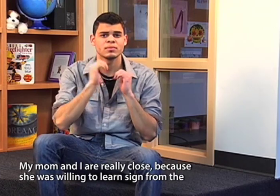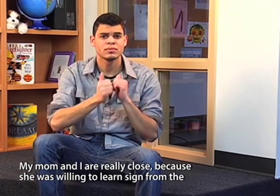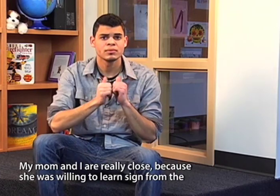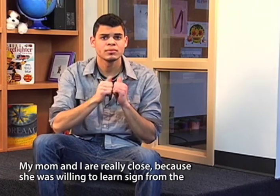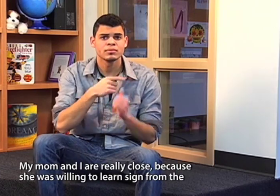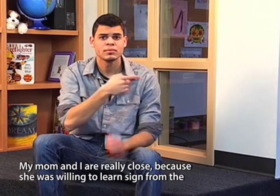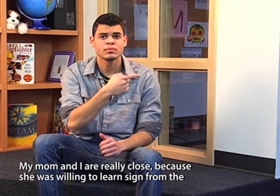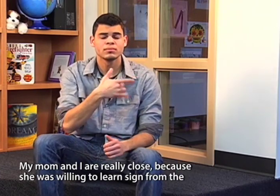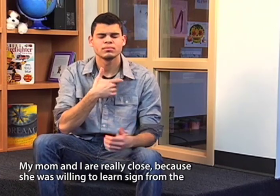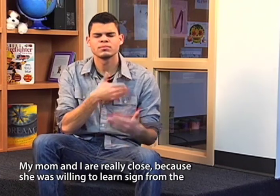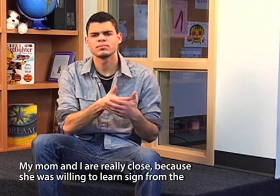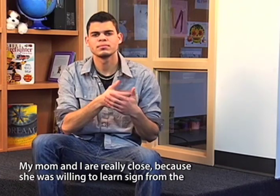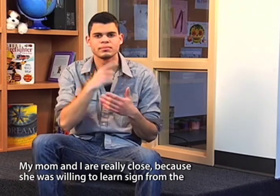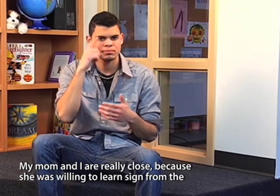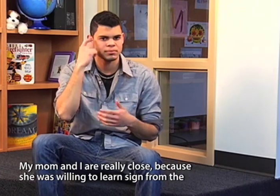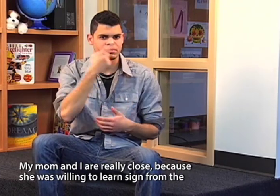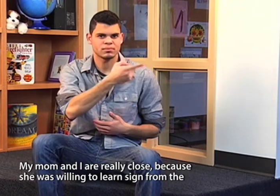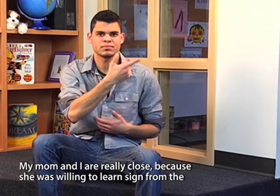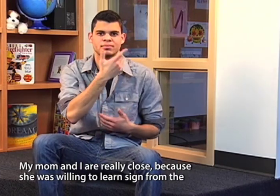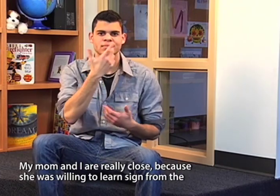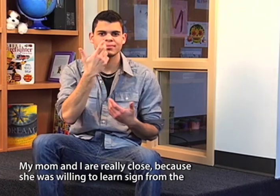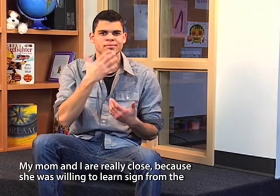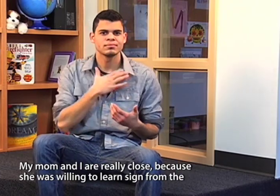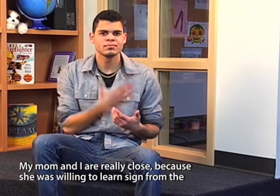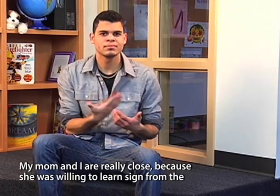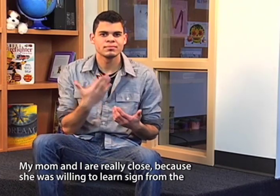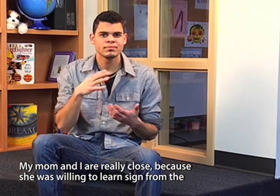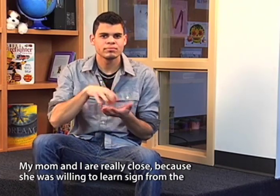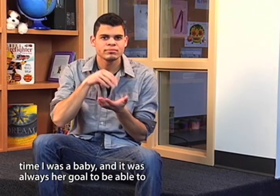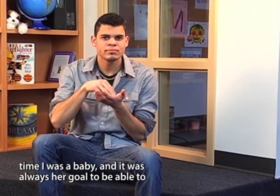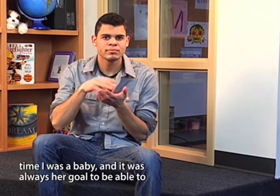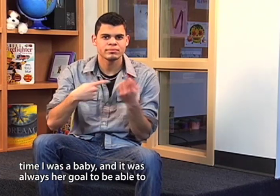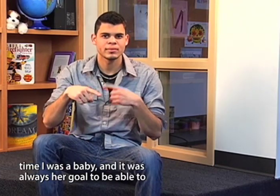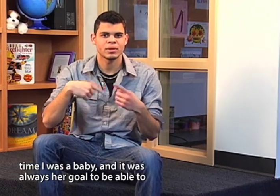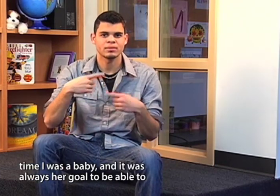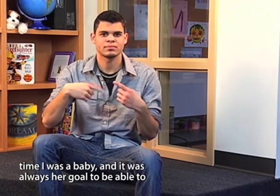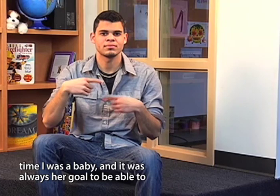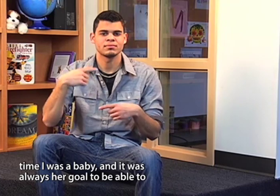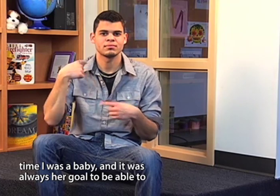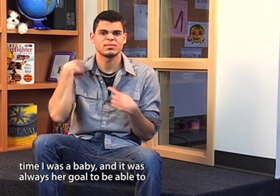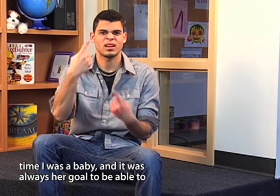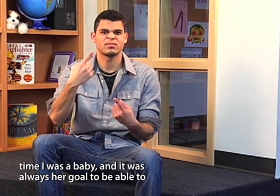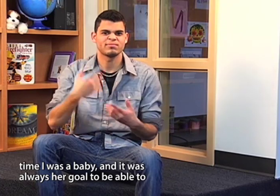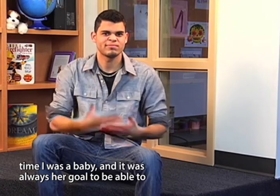My mom and I are really close because she was willing to learn sign from the time I was a baby.